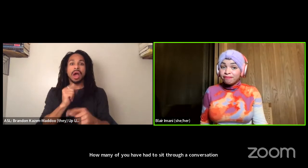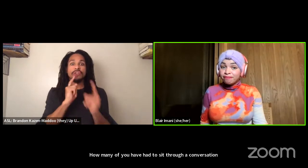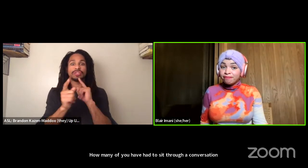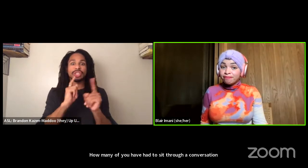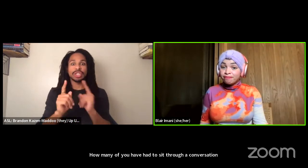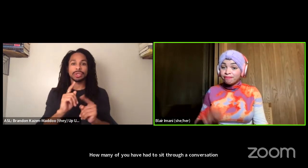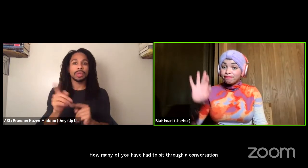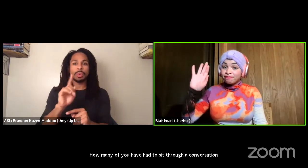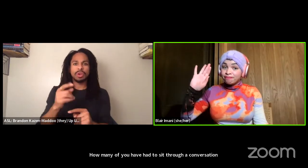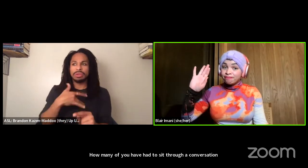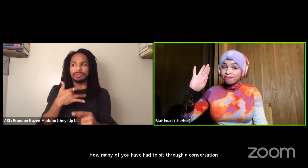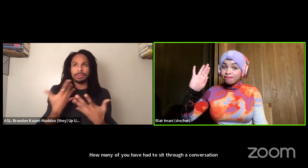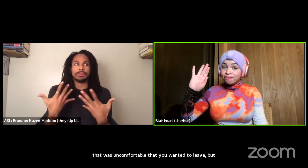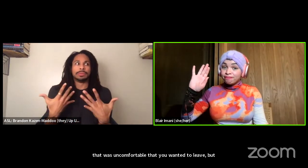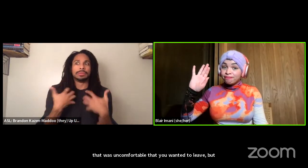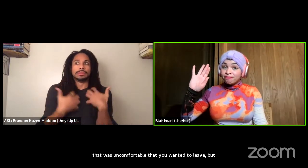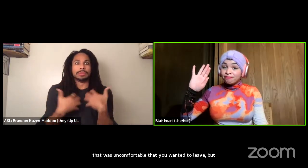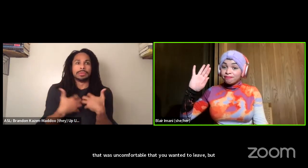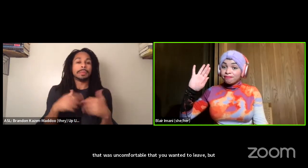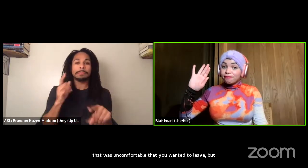couldn't?